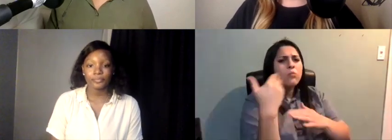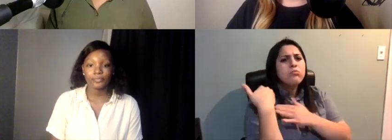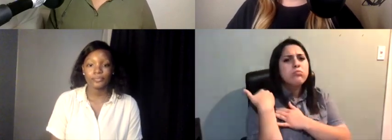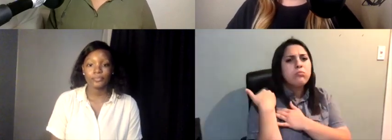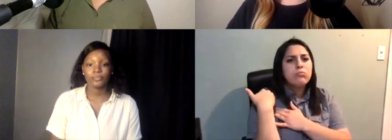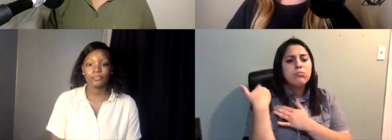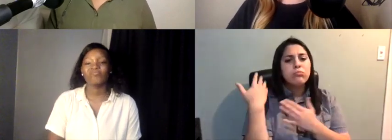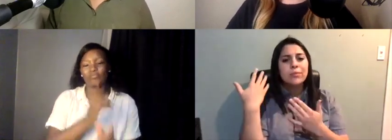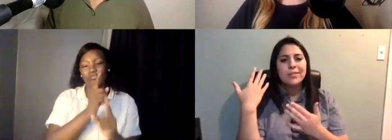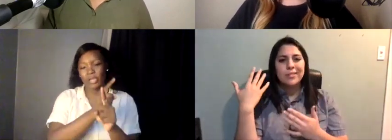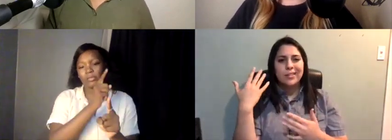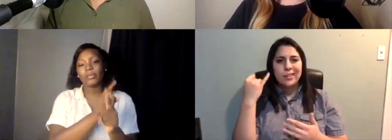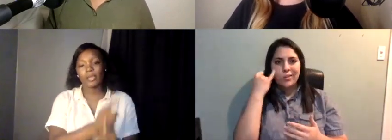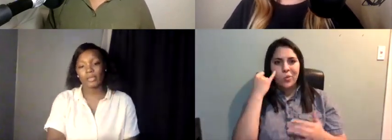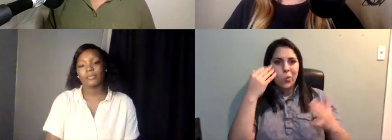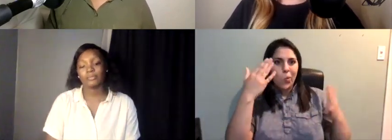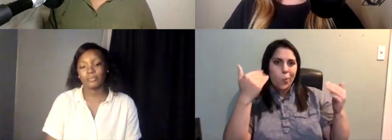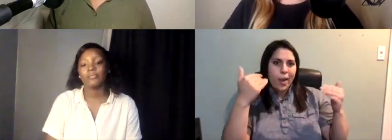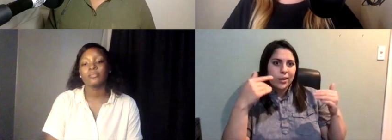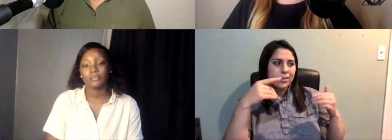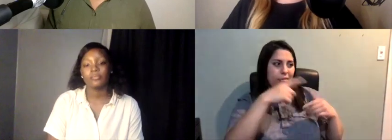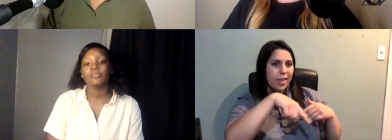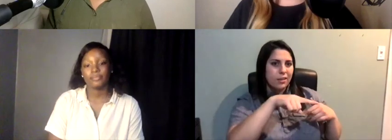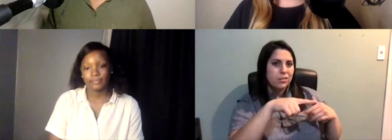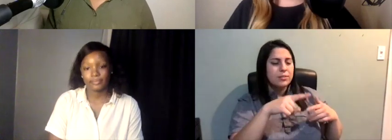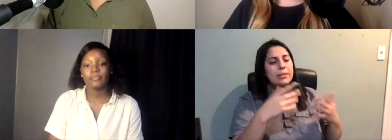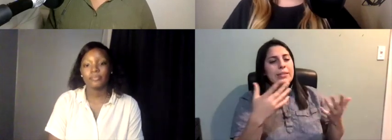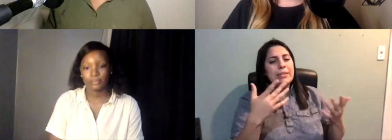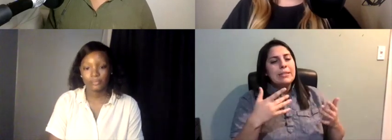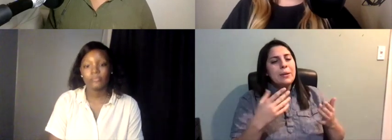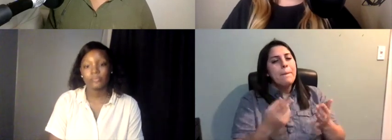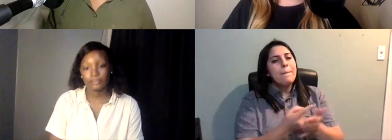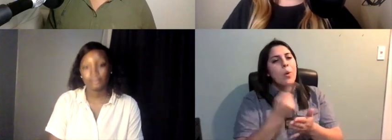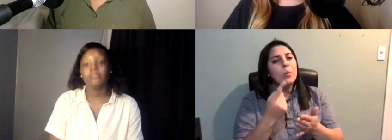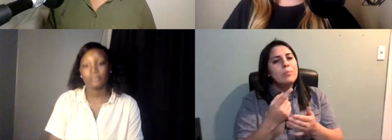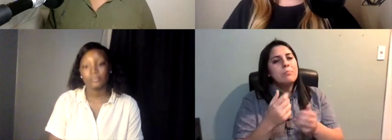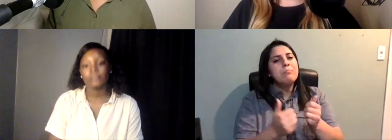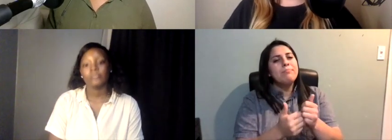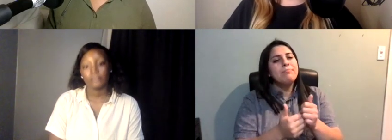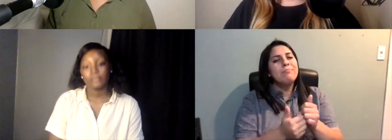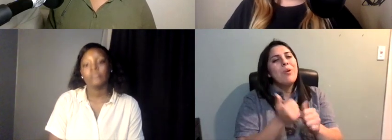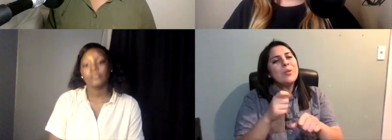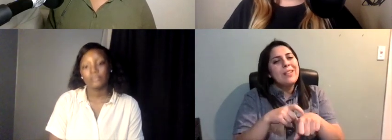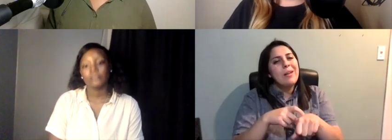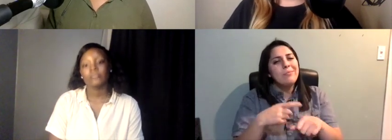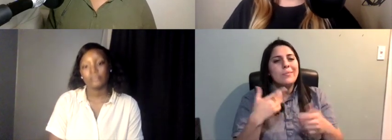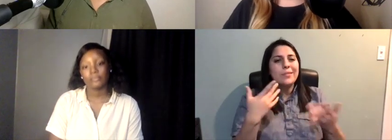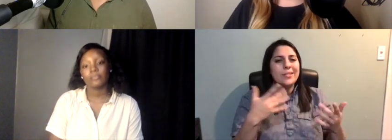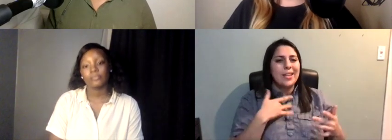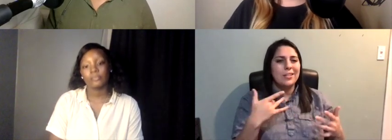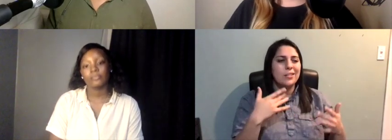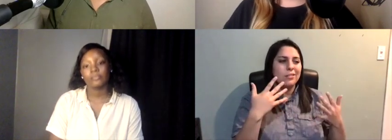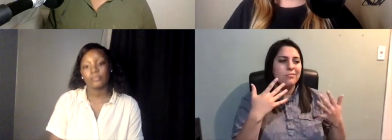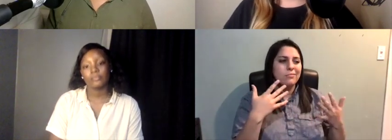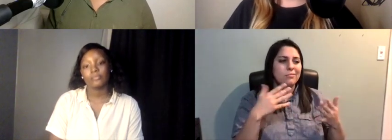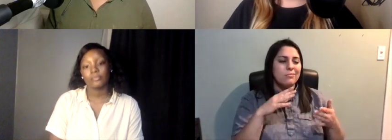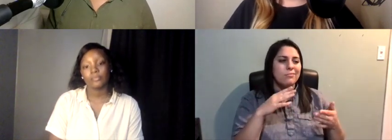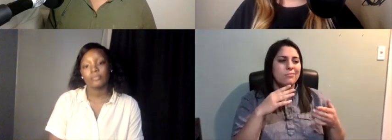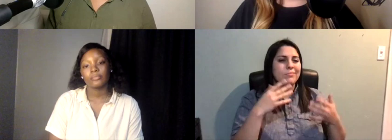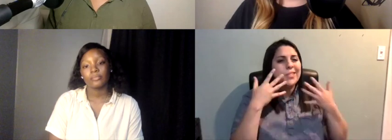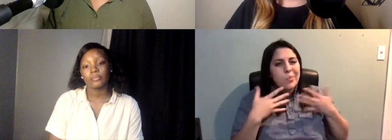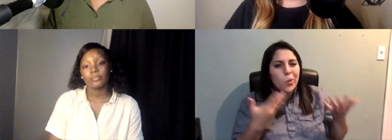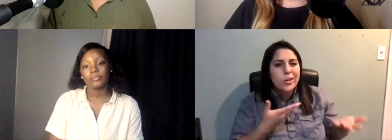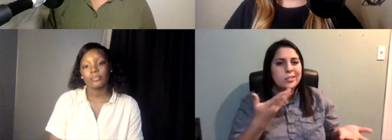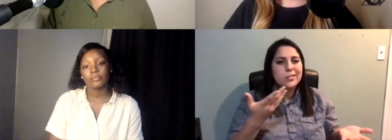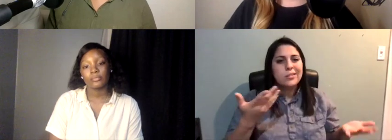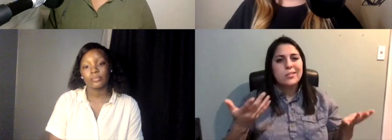usually disappointed. Gotta learn that. But on that note, from the experiences I've